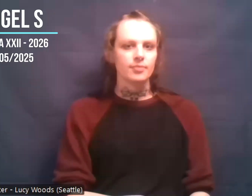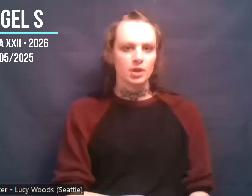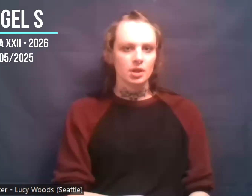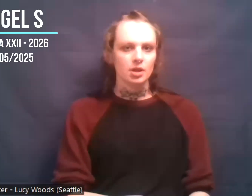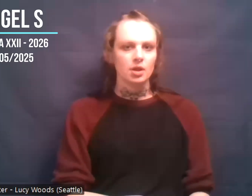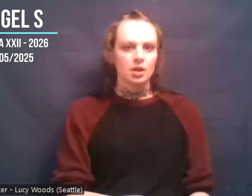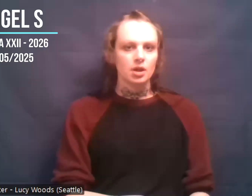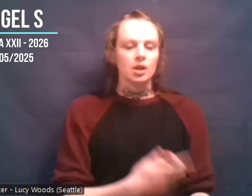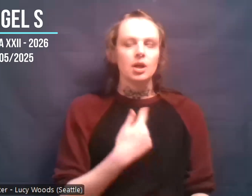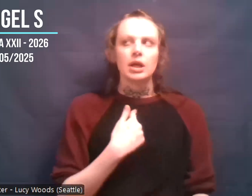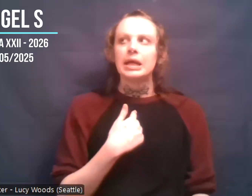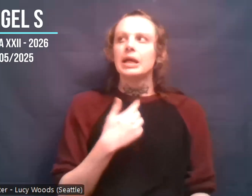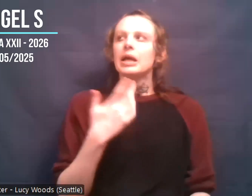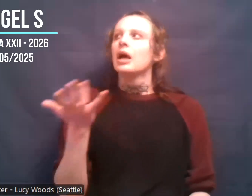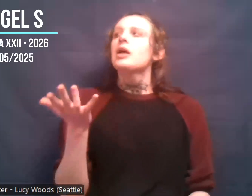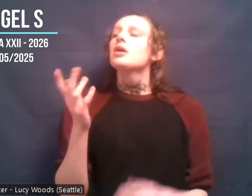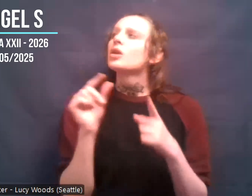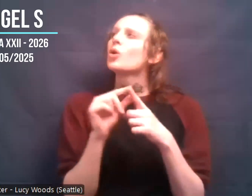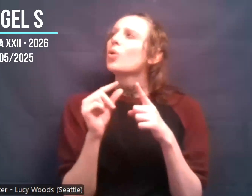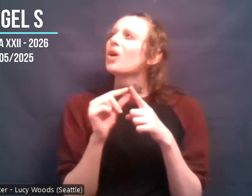oh God, what's the word for it?